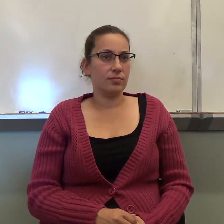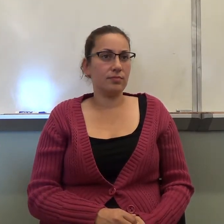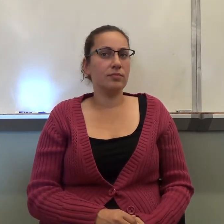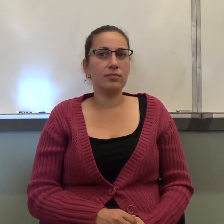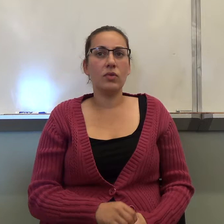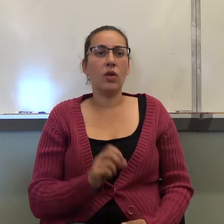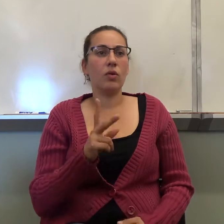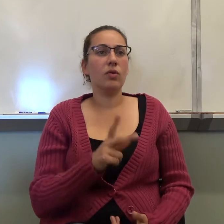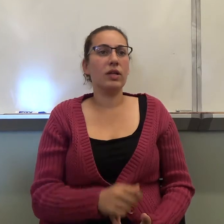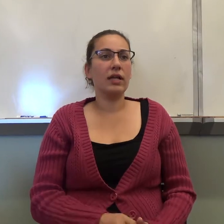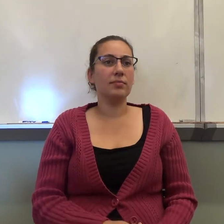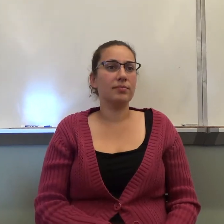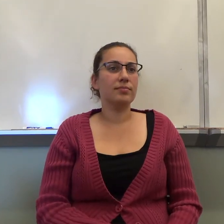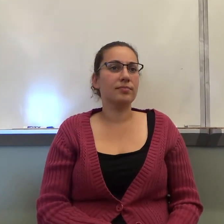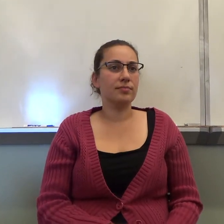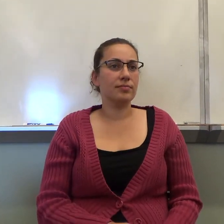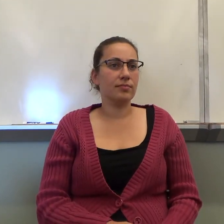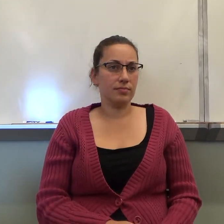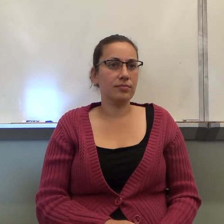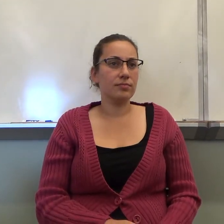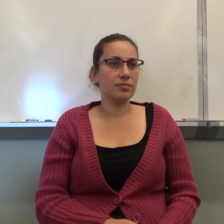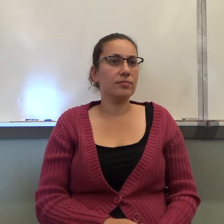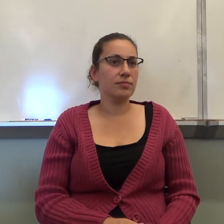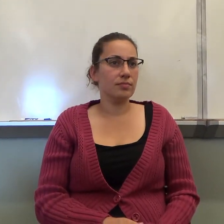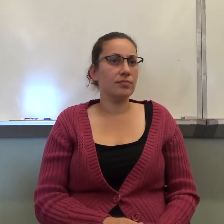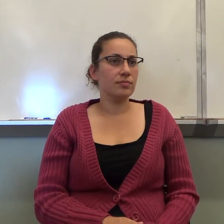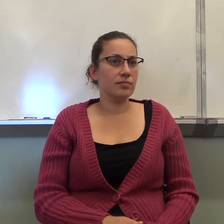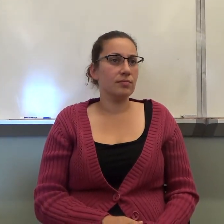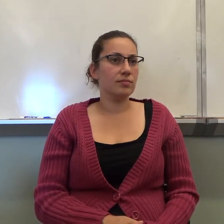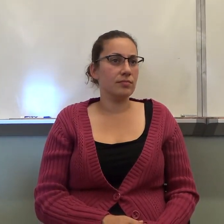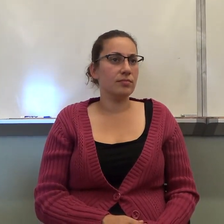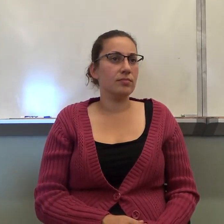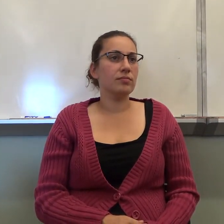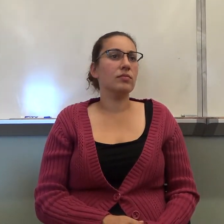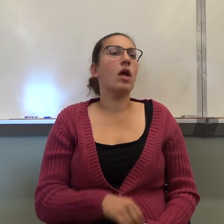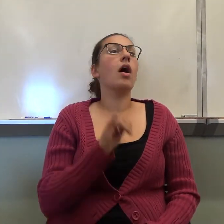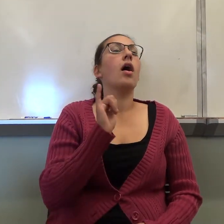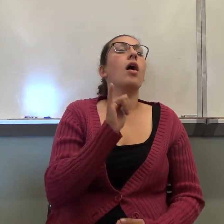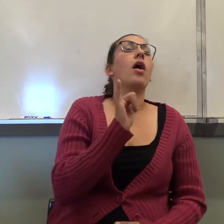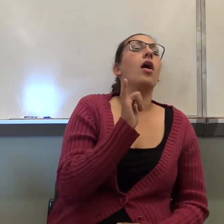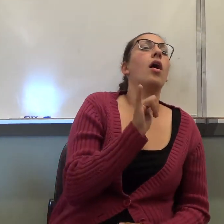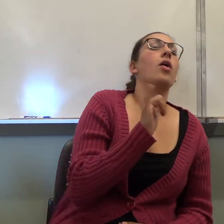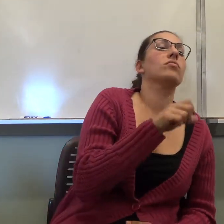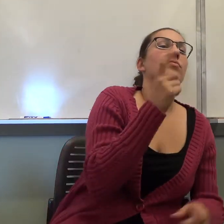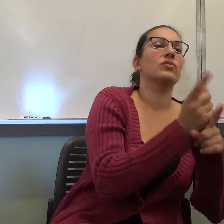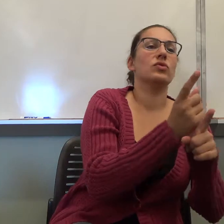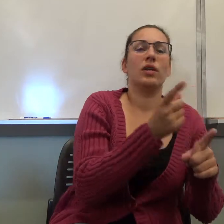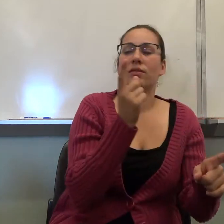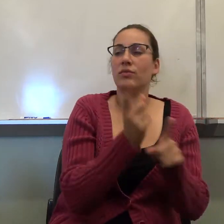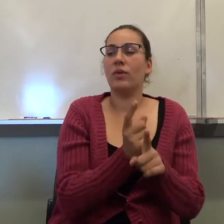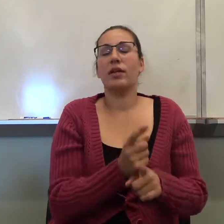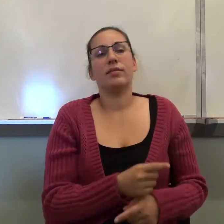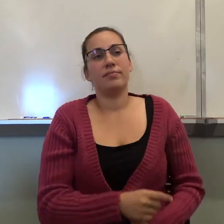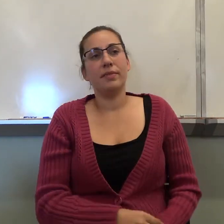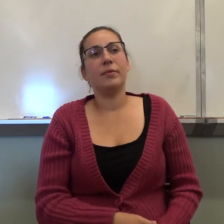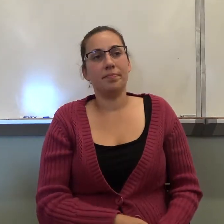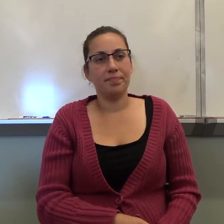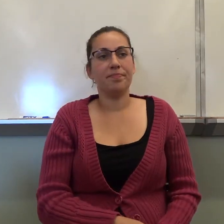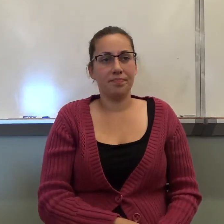over here, I've got a common factor in these two terms. It's called x squared. I'm going to pull it out. I'll pull it out on the right.